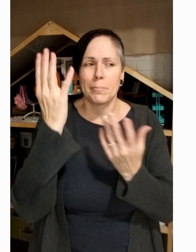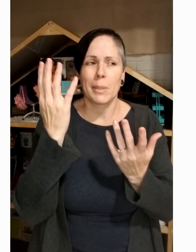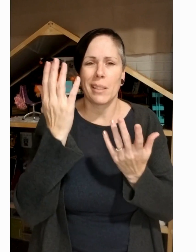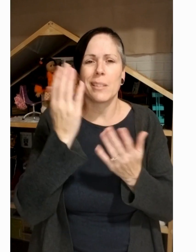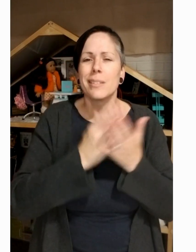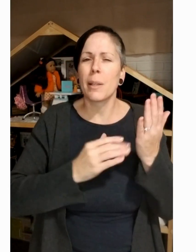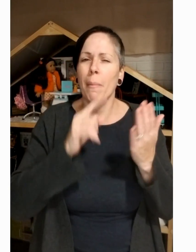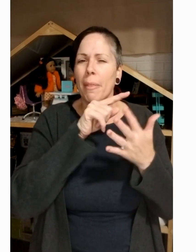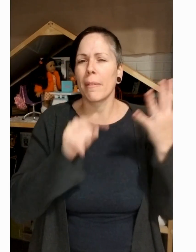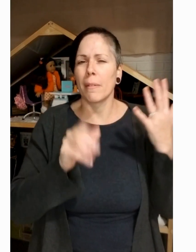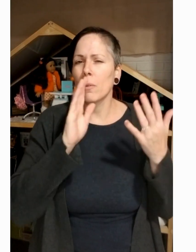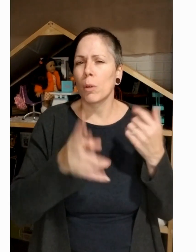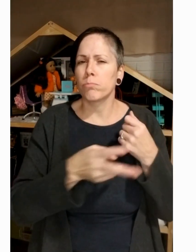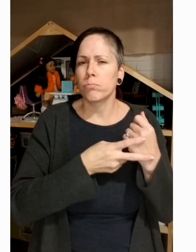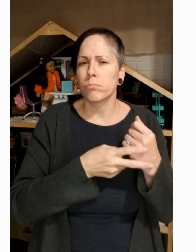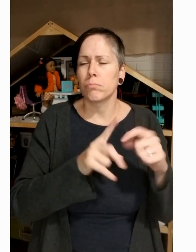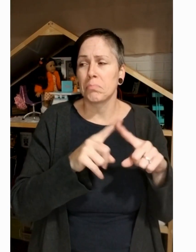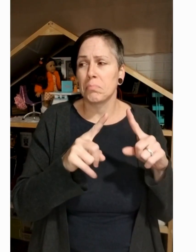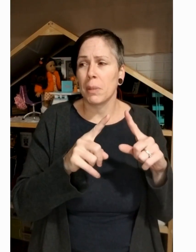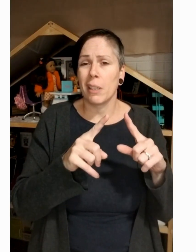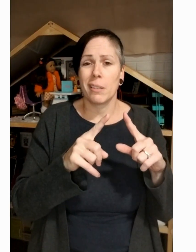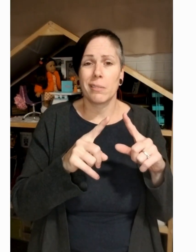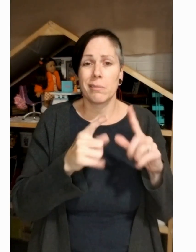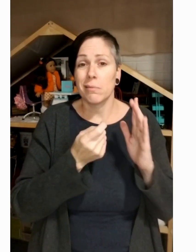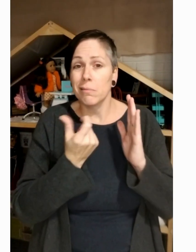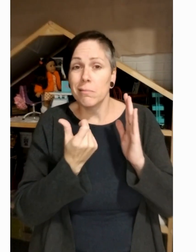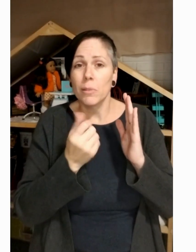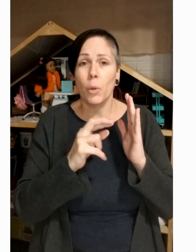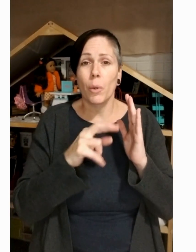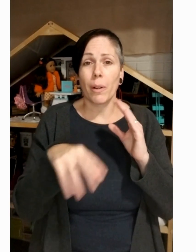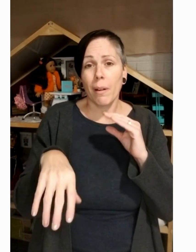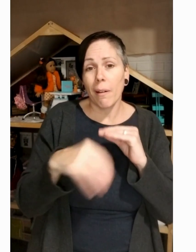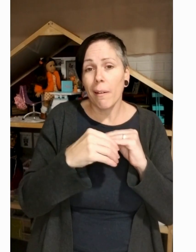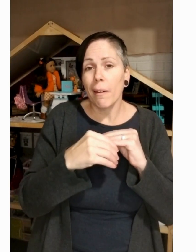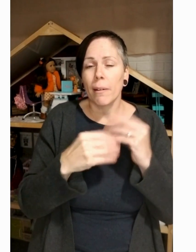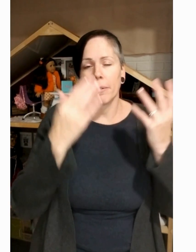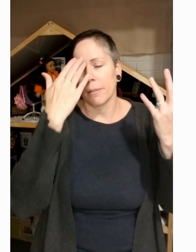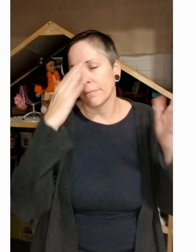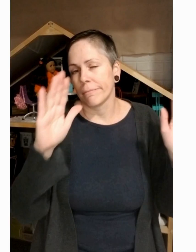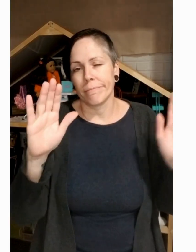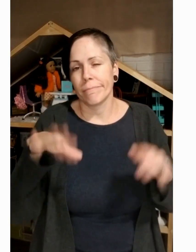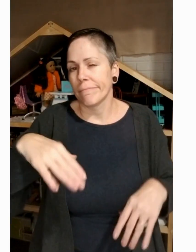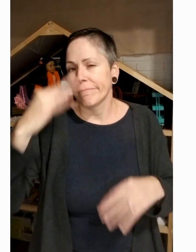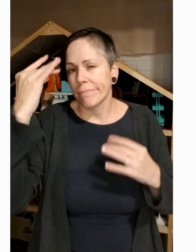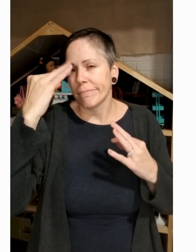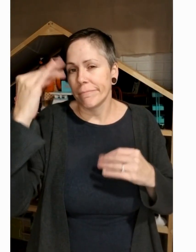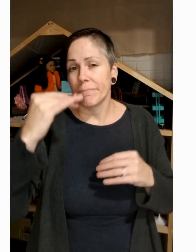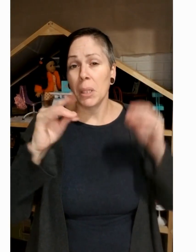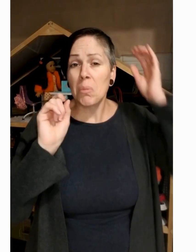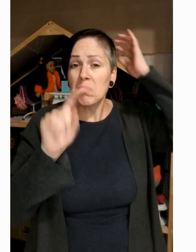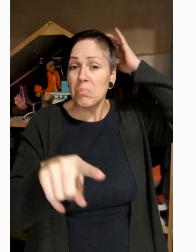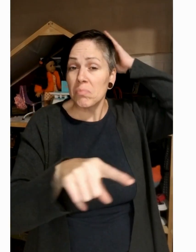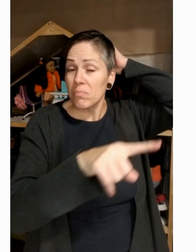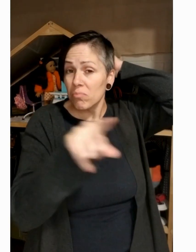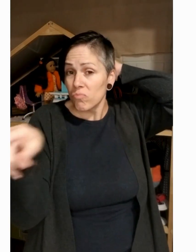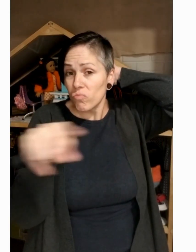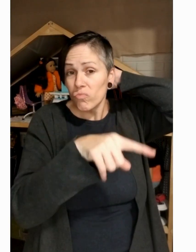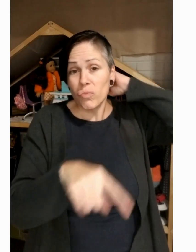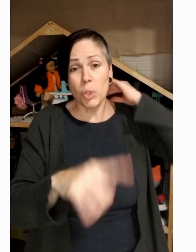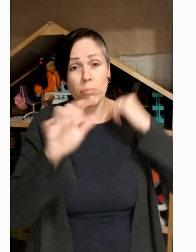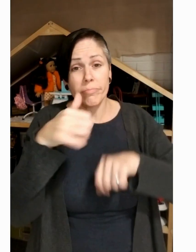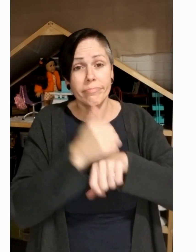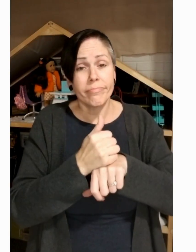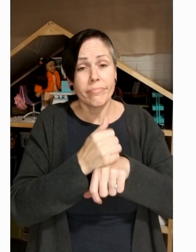keep, but I haven't given any thought to things that I might want to change or add or subtract. But let me know, do you set any doll related